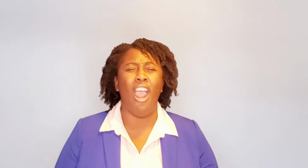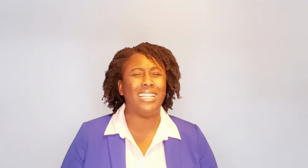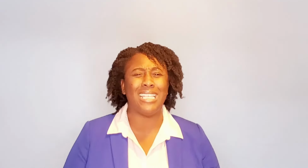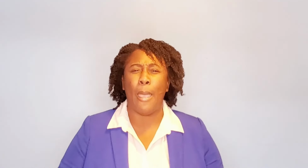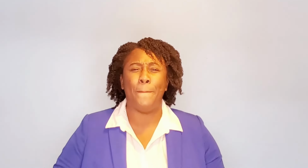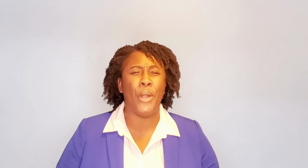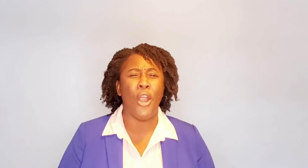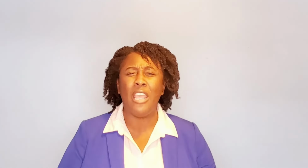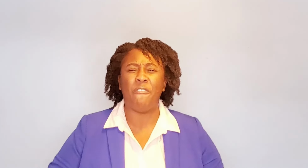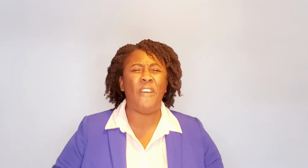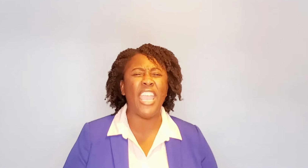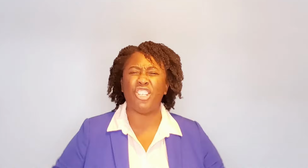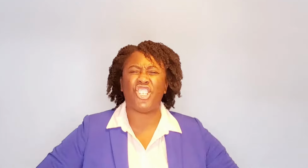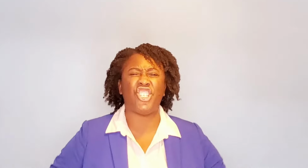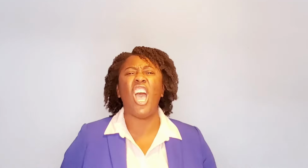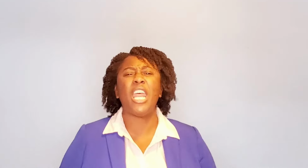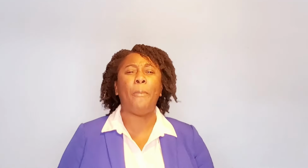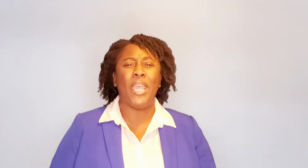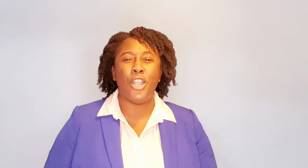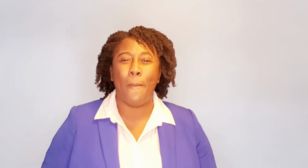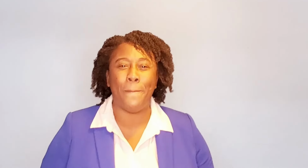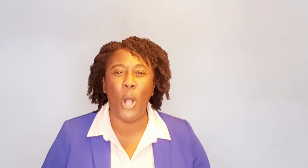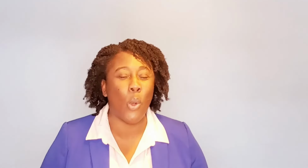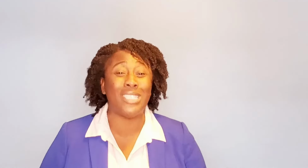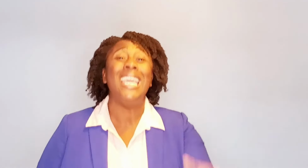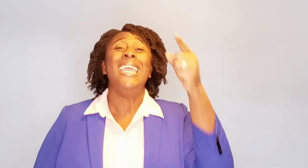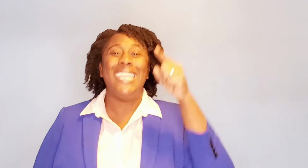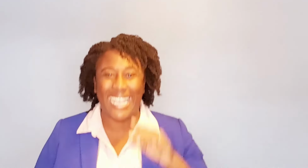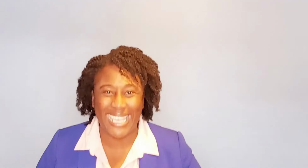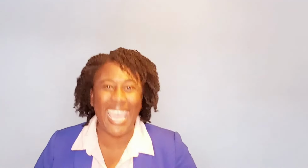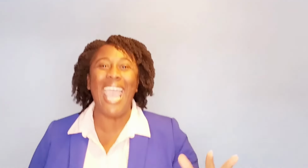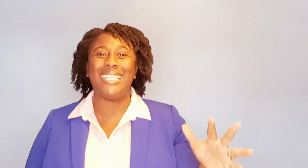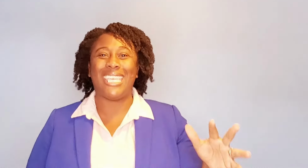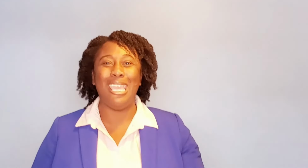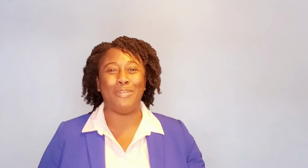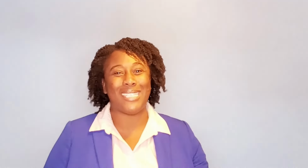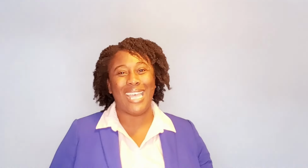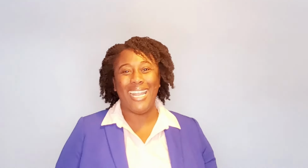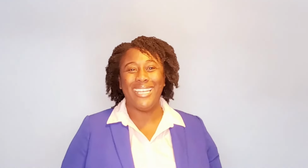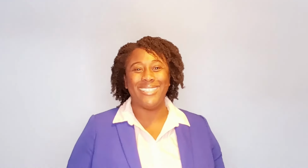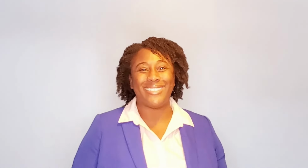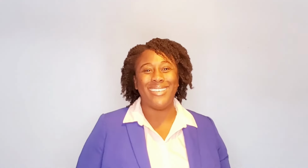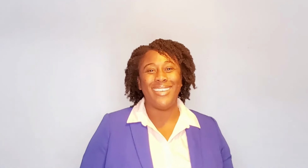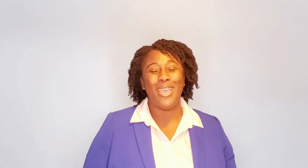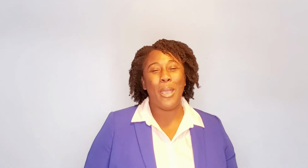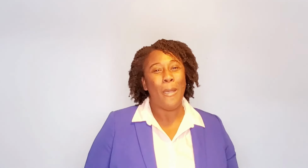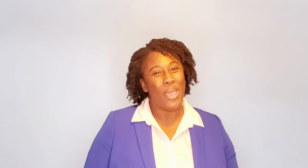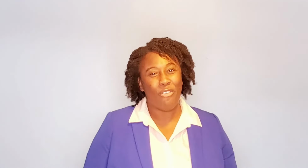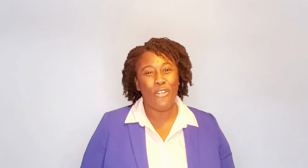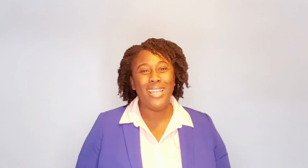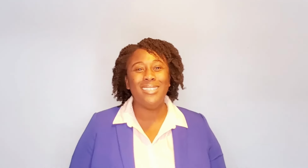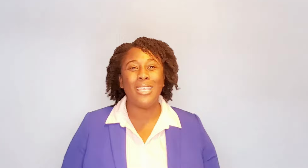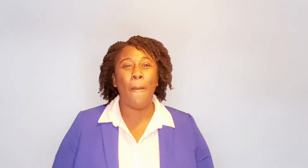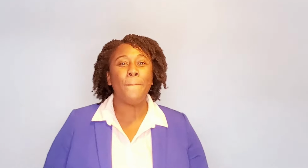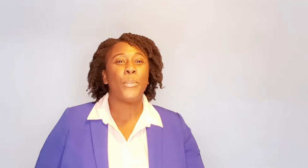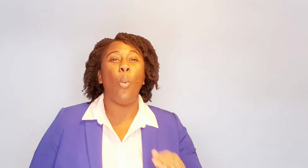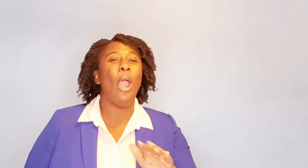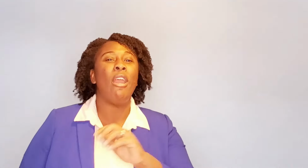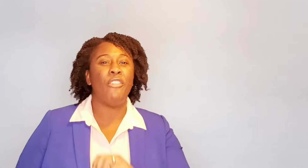as a burning fire shut up in your bones. You can't keep silent. My friends, wherever you